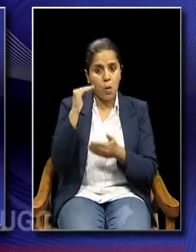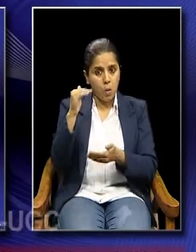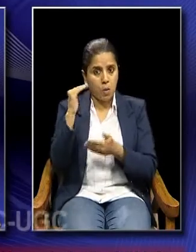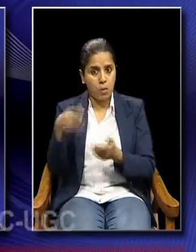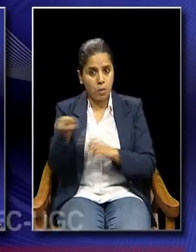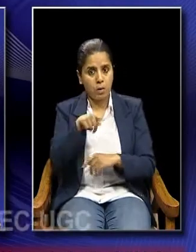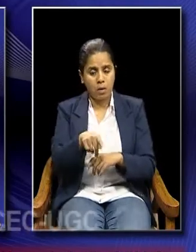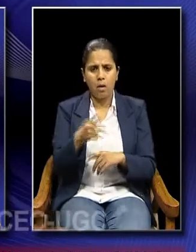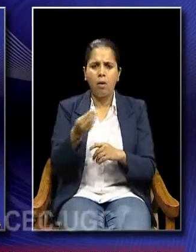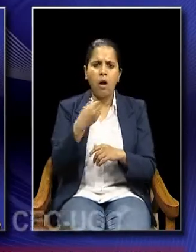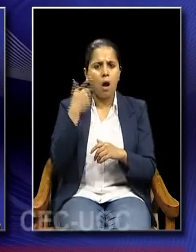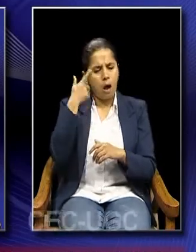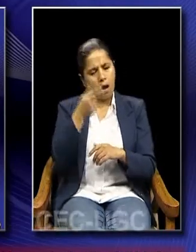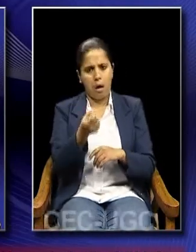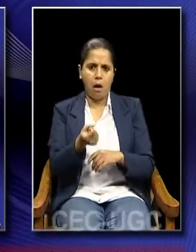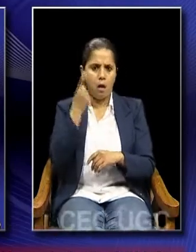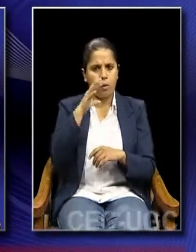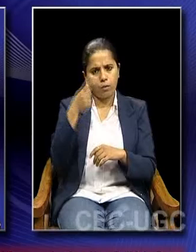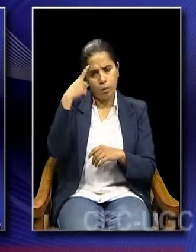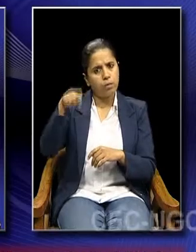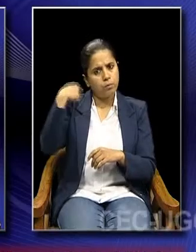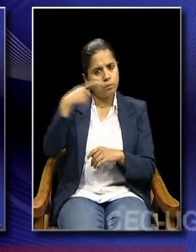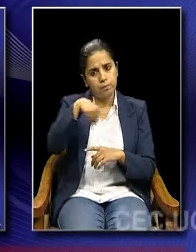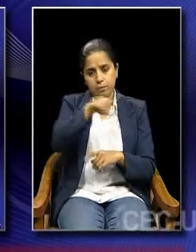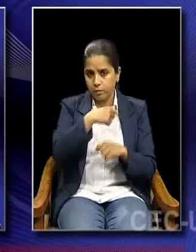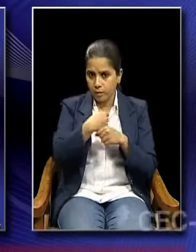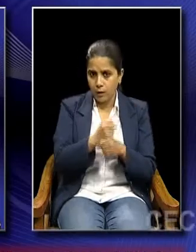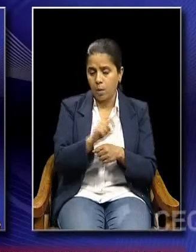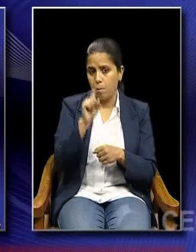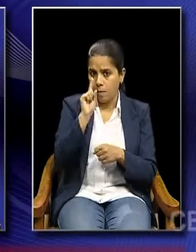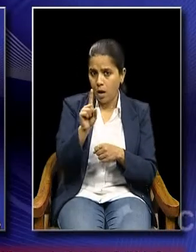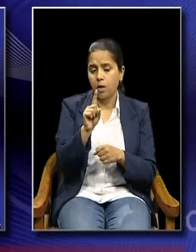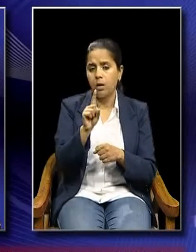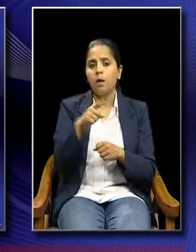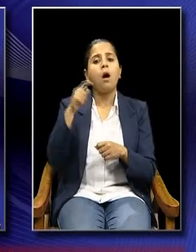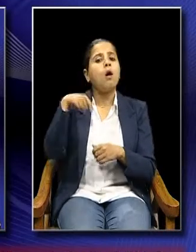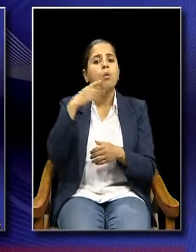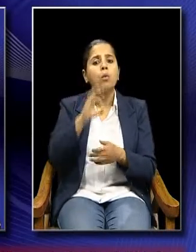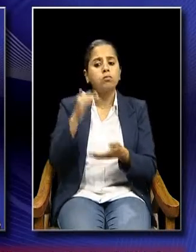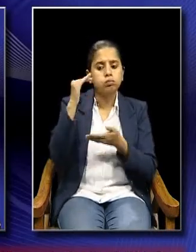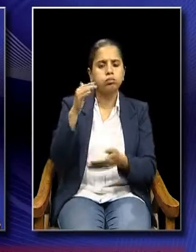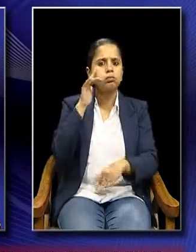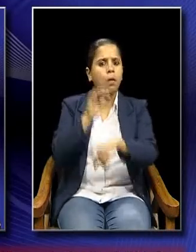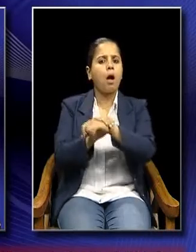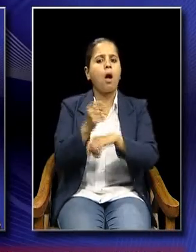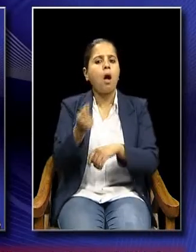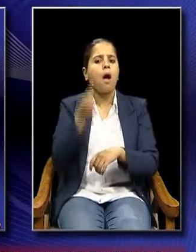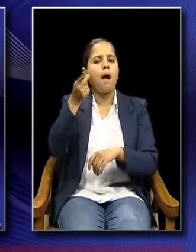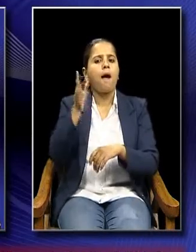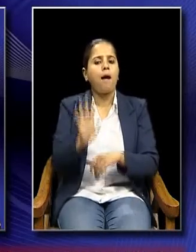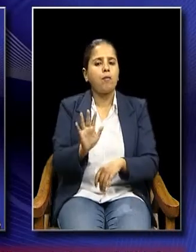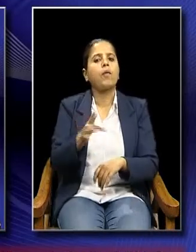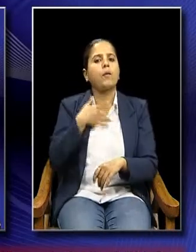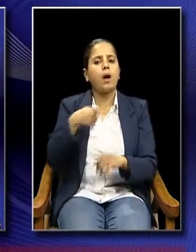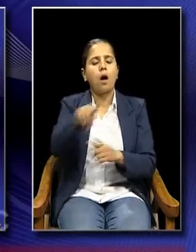were very imperative for the kind of cinema which he made, but award in a way recognized in that sense that how